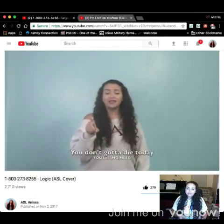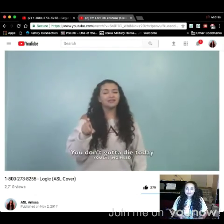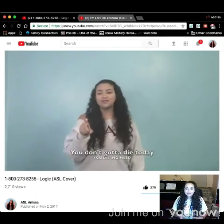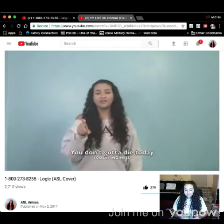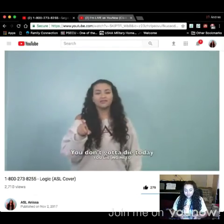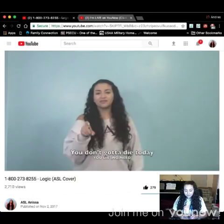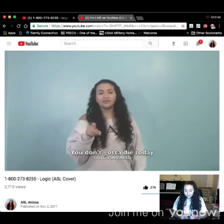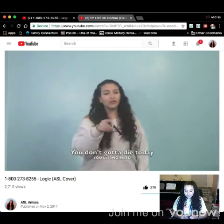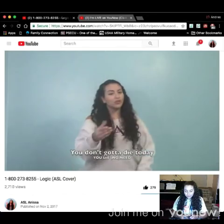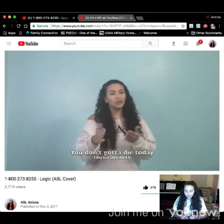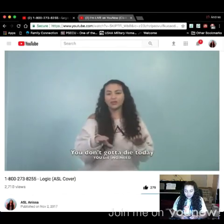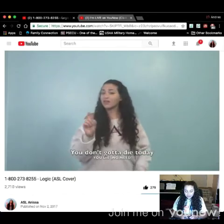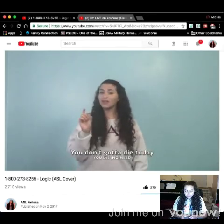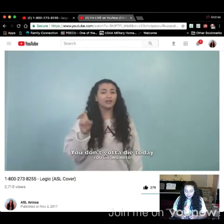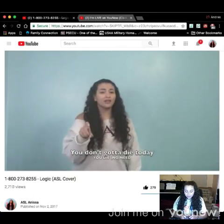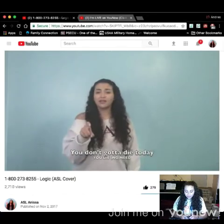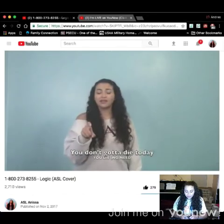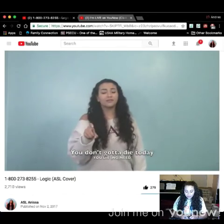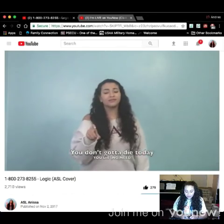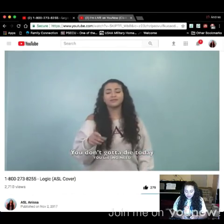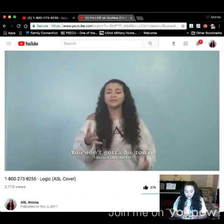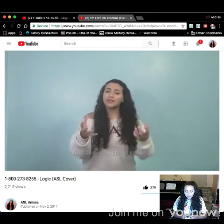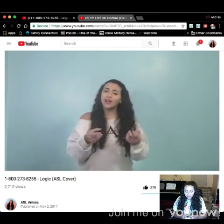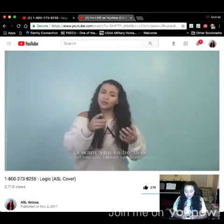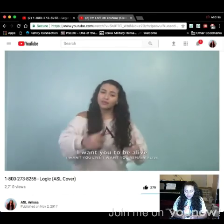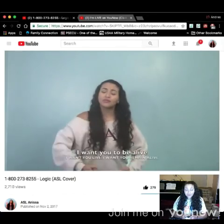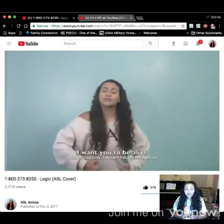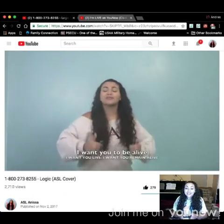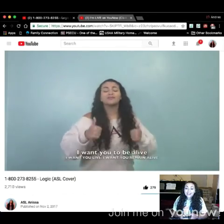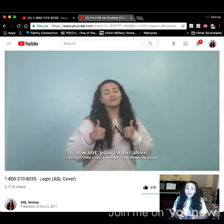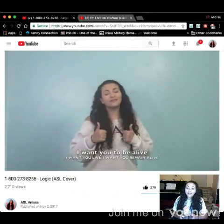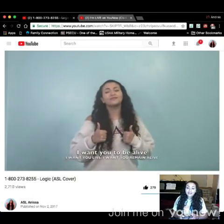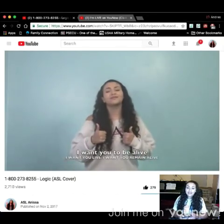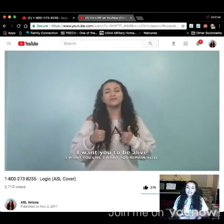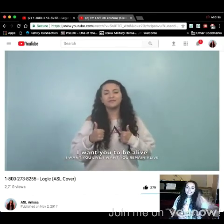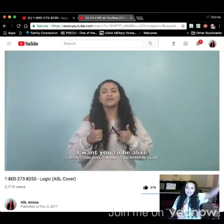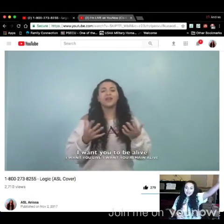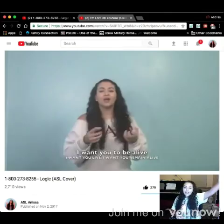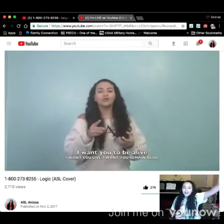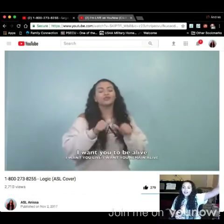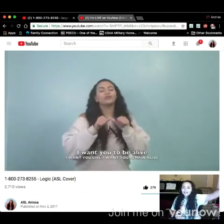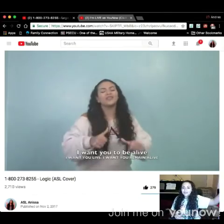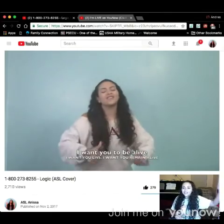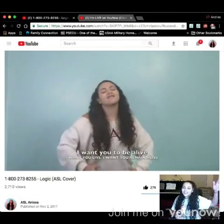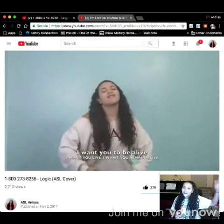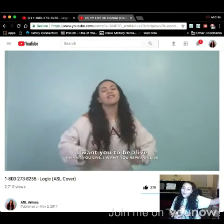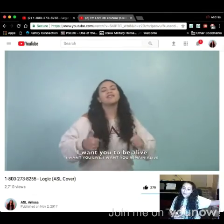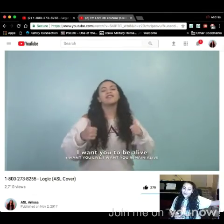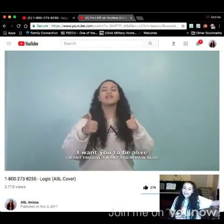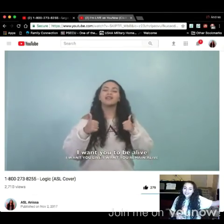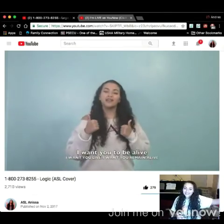I'm gonna check something real quick while you guys are watching this. Feel free to sign along. Sign along. We just did a